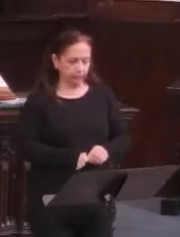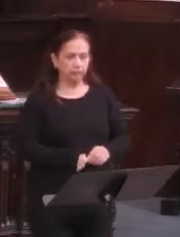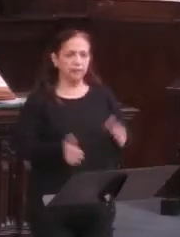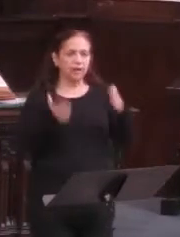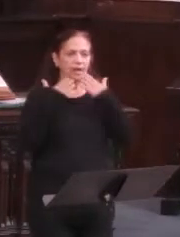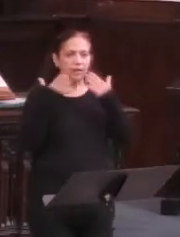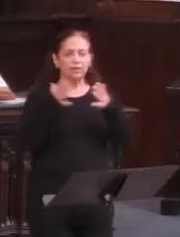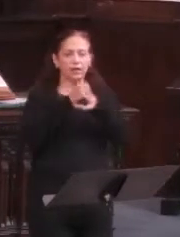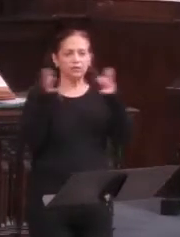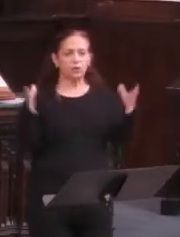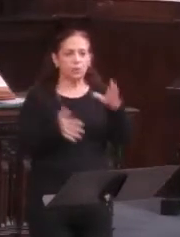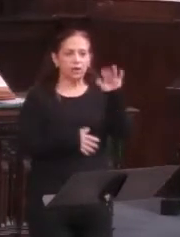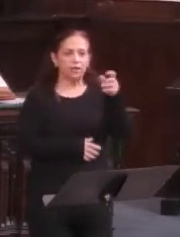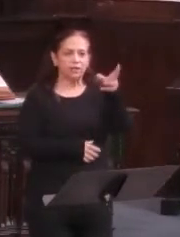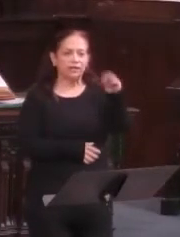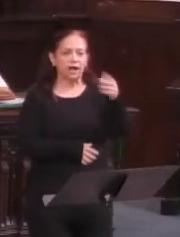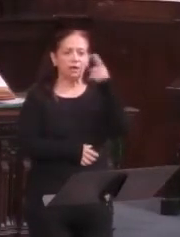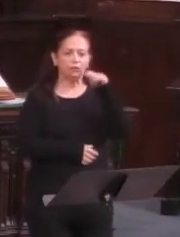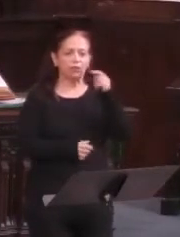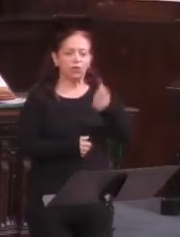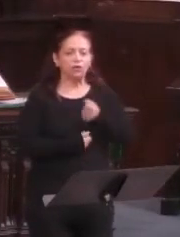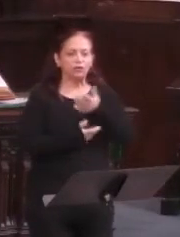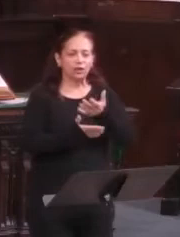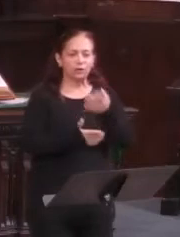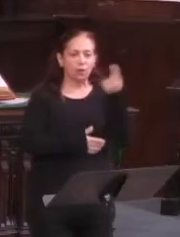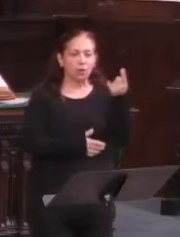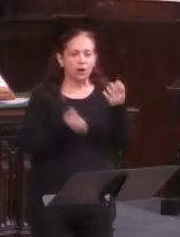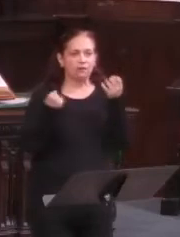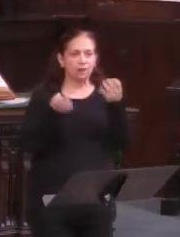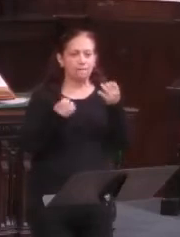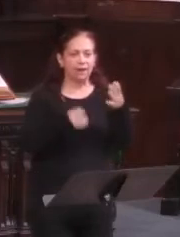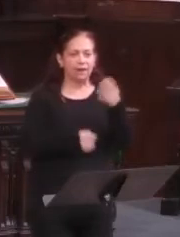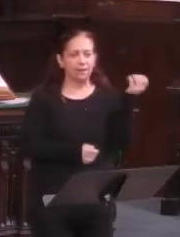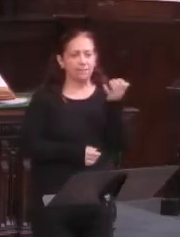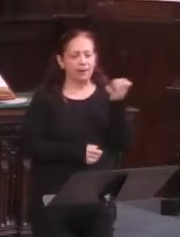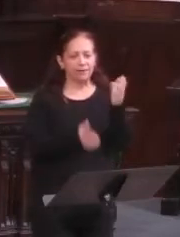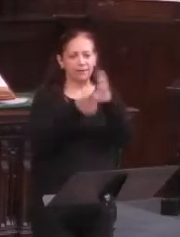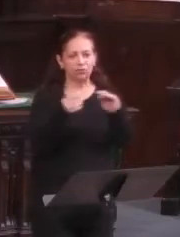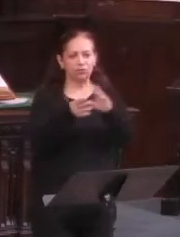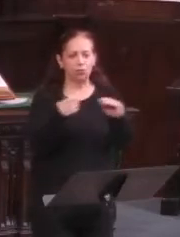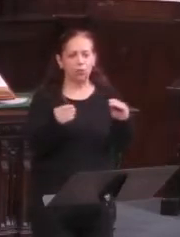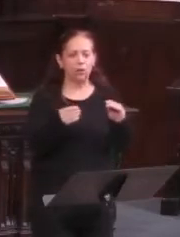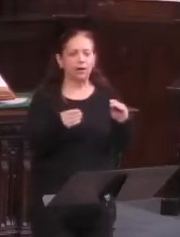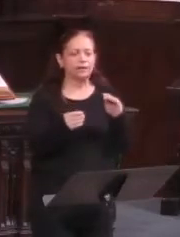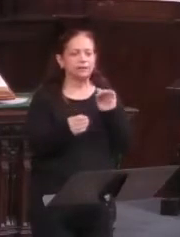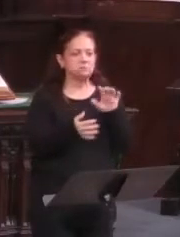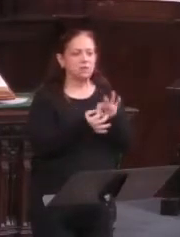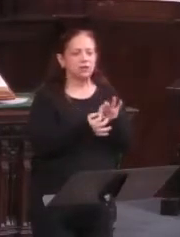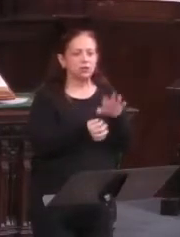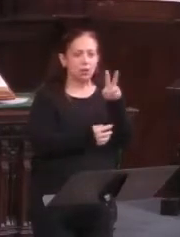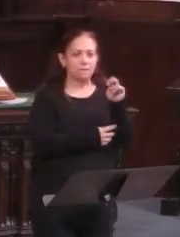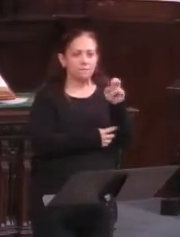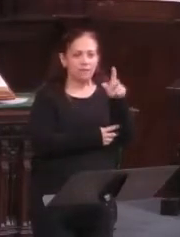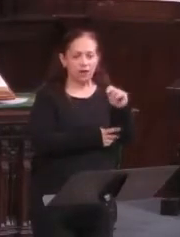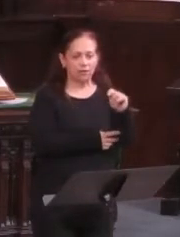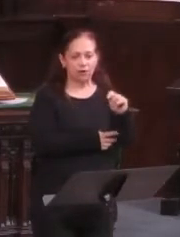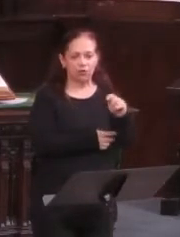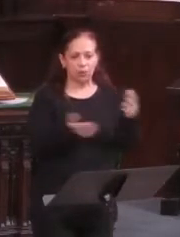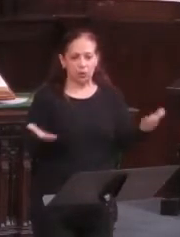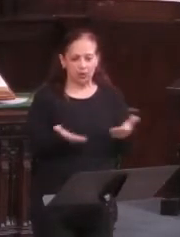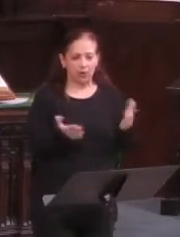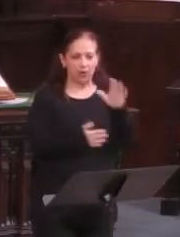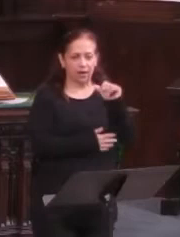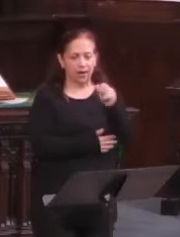Thanks so much to Tom for sharing one of the many amazing stories of the veterans in our midst here at Asylum Hill